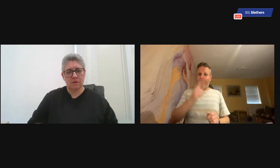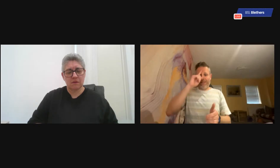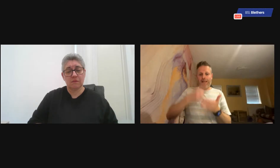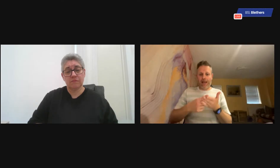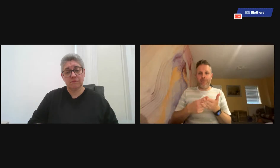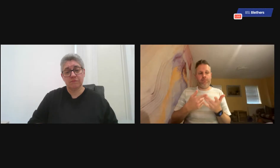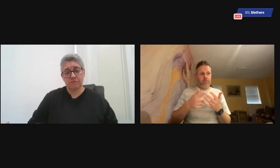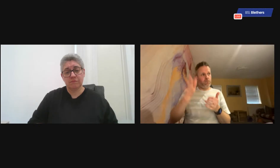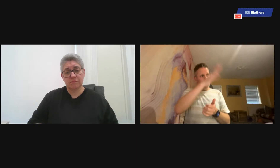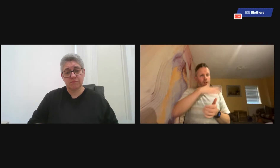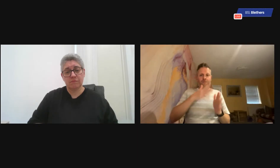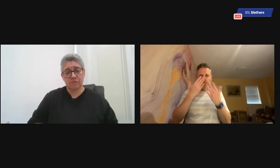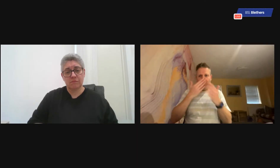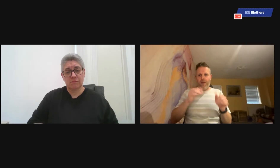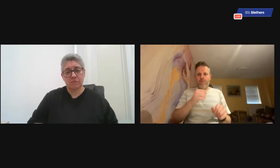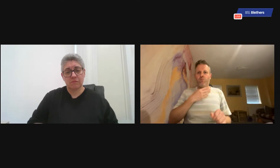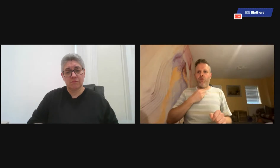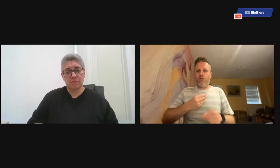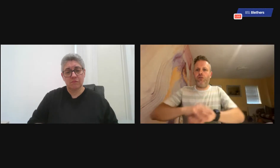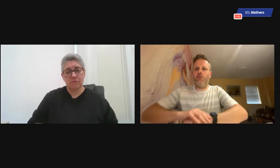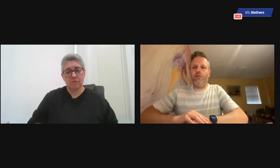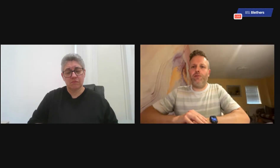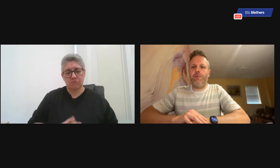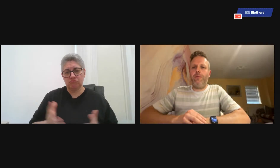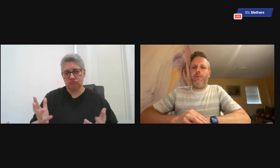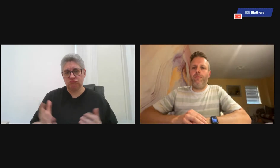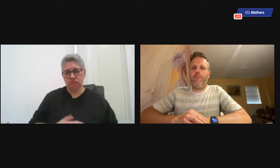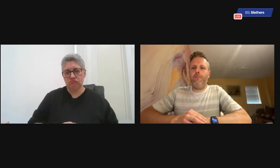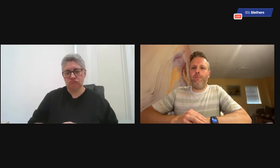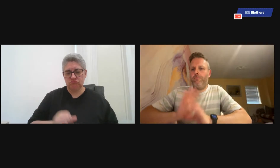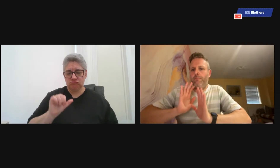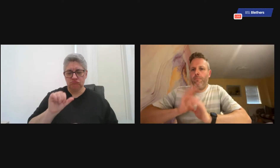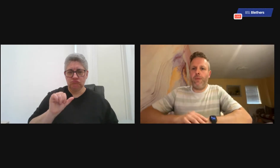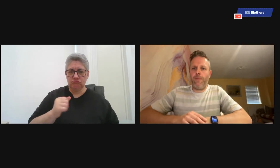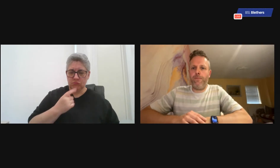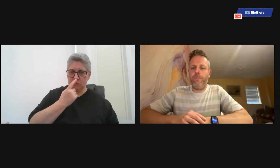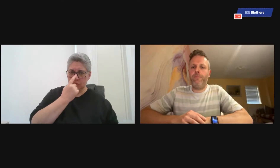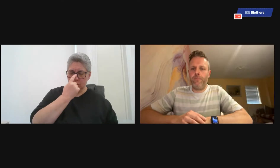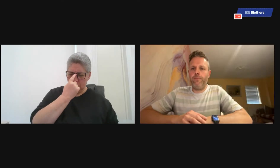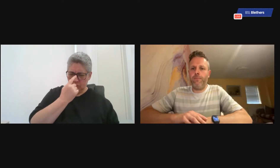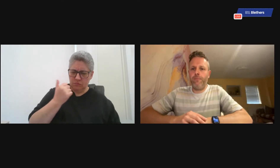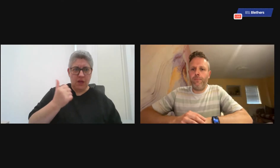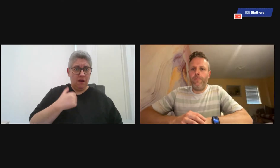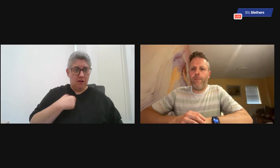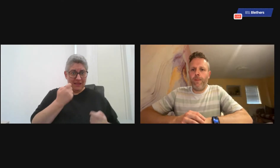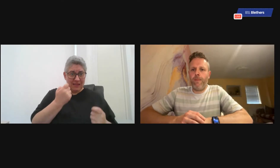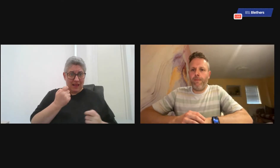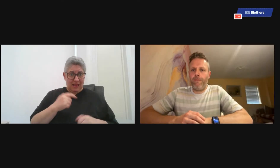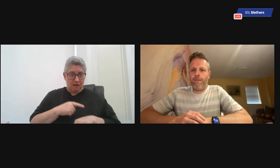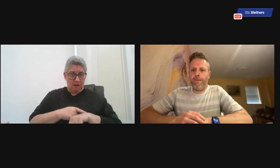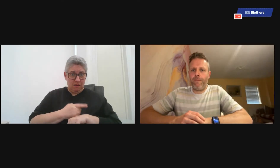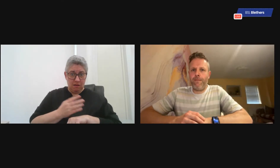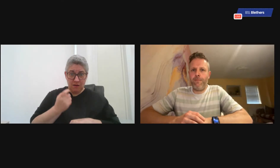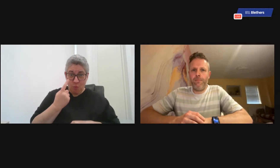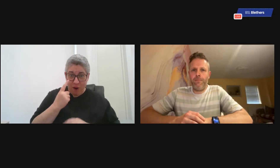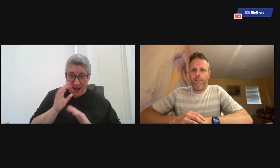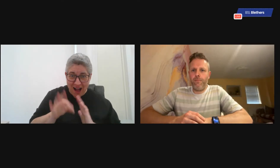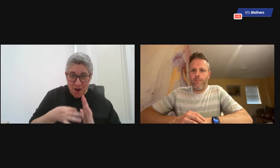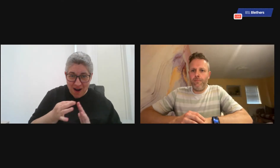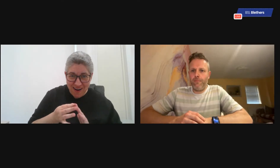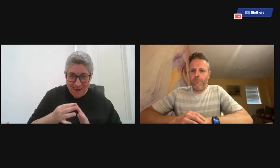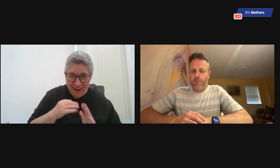parents would be there, I'd be there, a social worker, for example, and then we would obviously take into account the children's wishes as well.